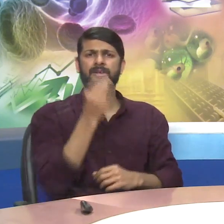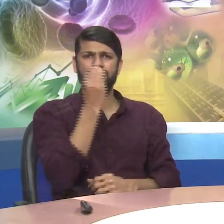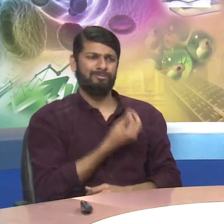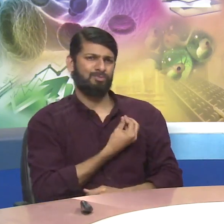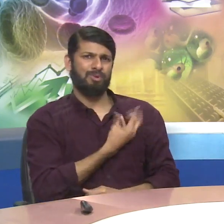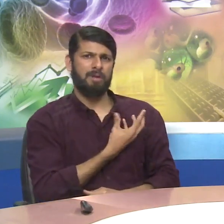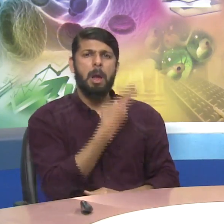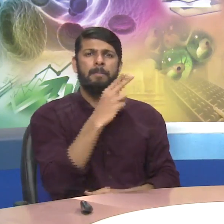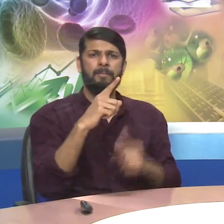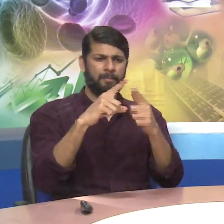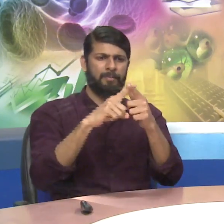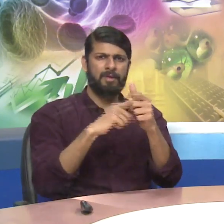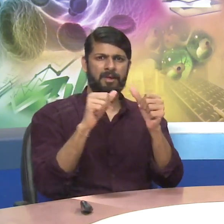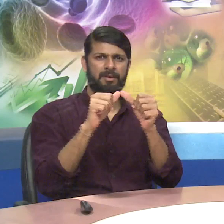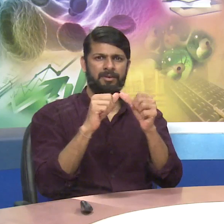The consensus came